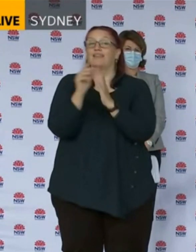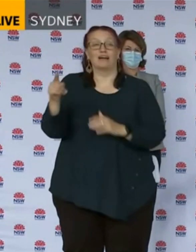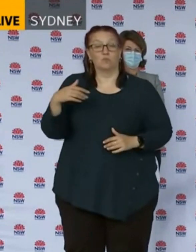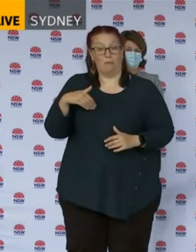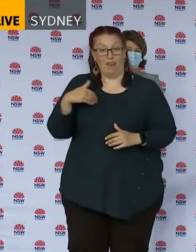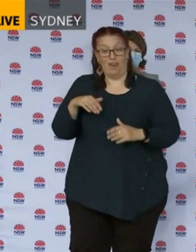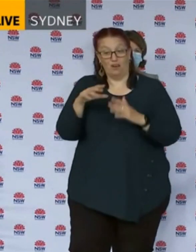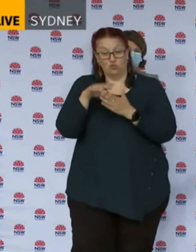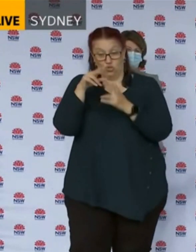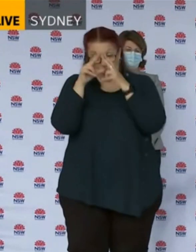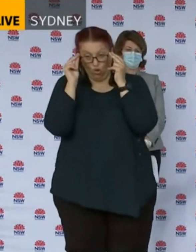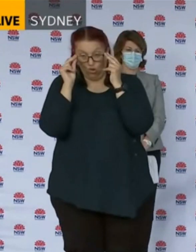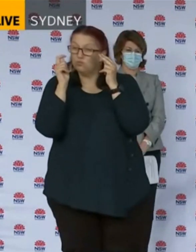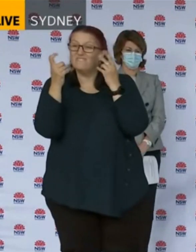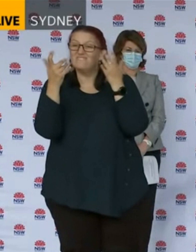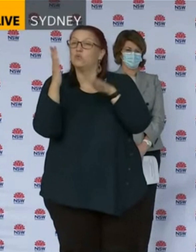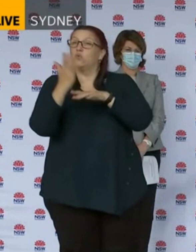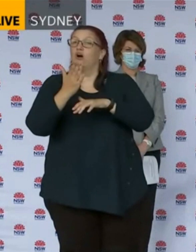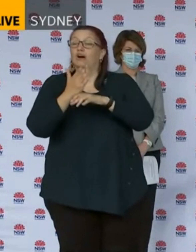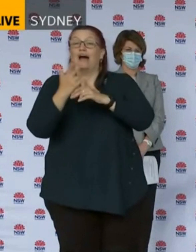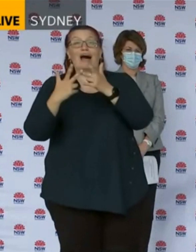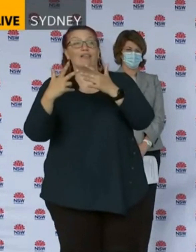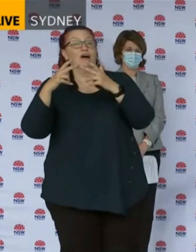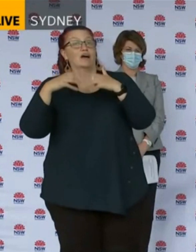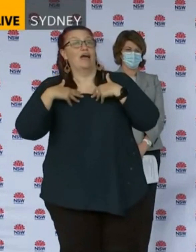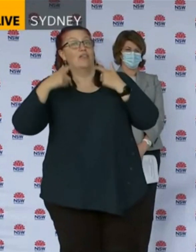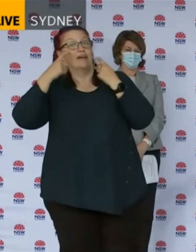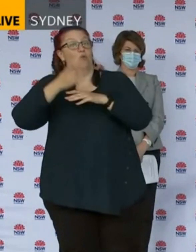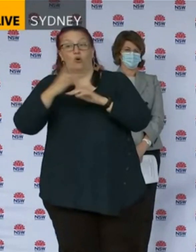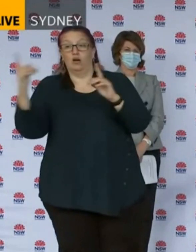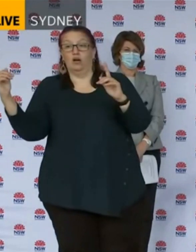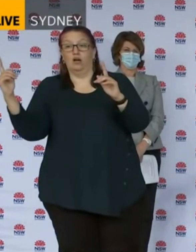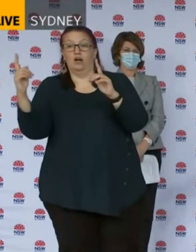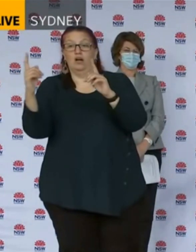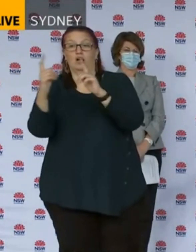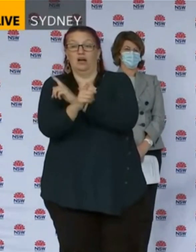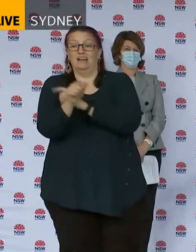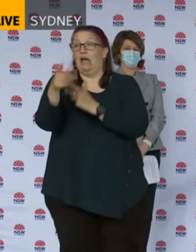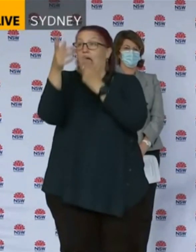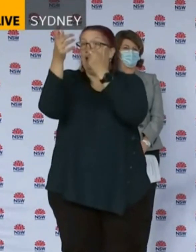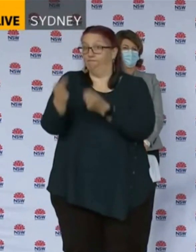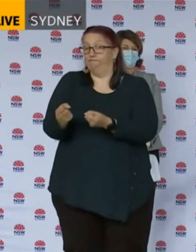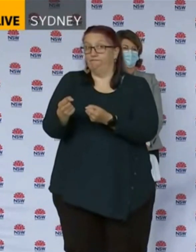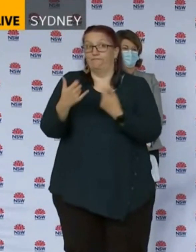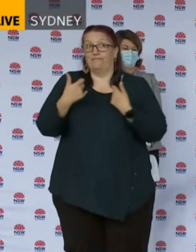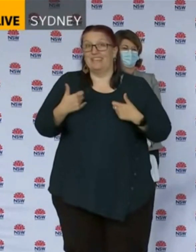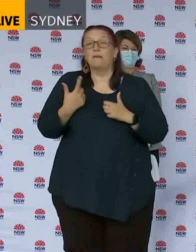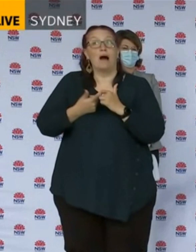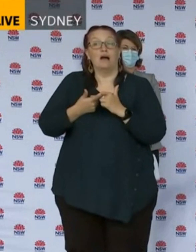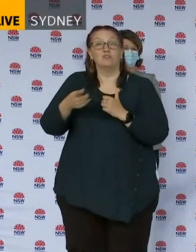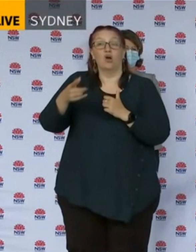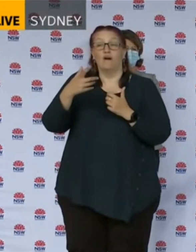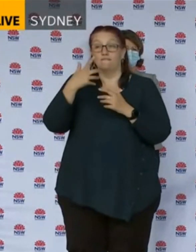her shift. That healthcare worker pleasingly had not worked whilst infectious. So that new healthcare